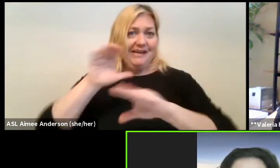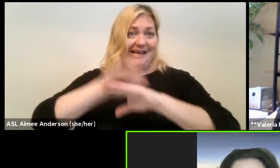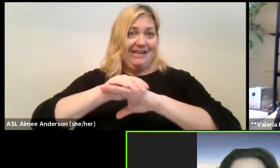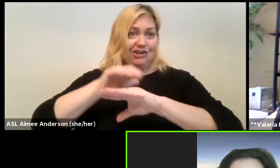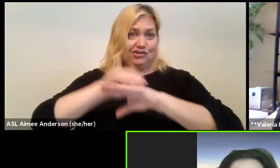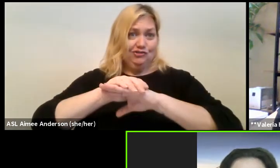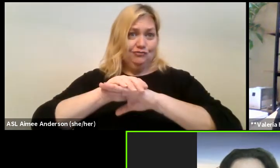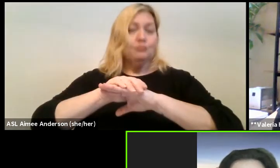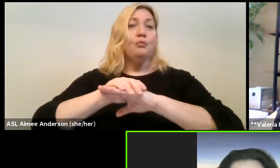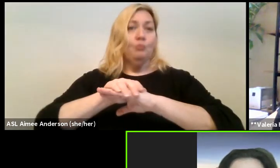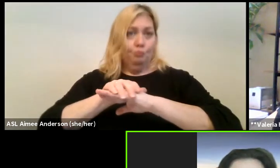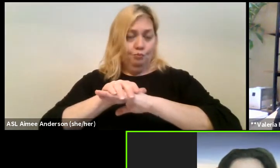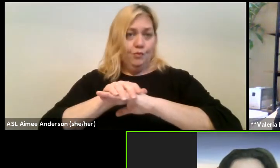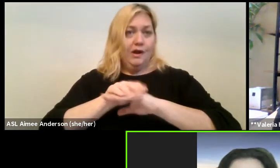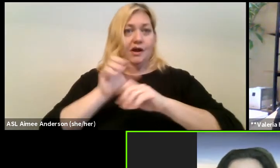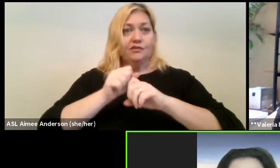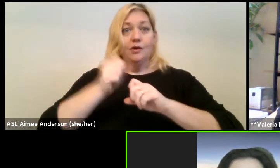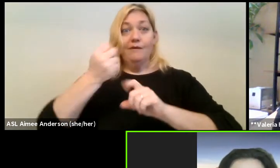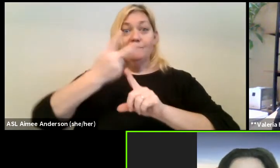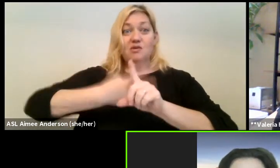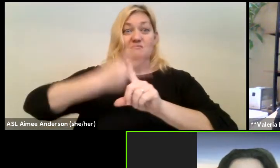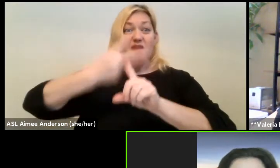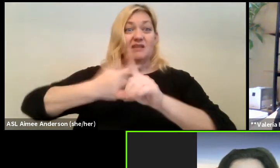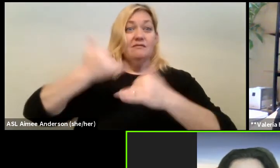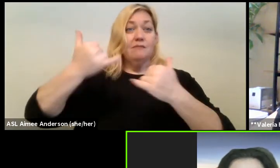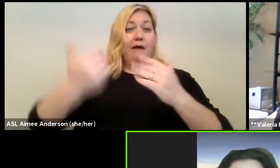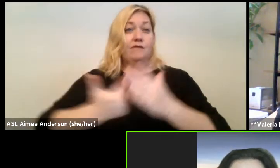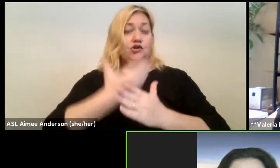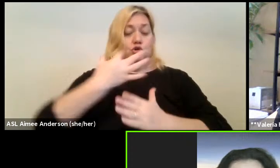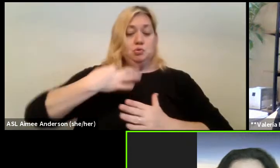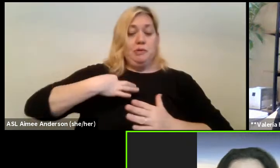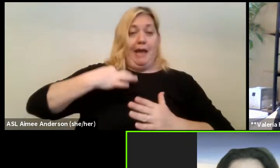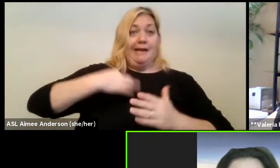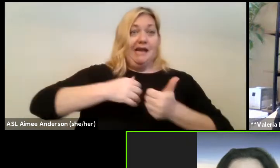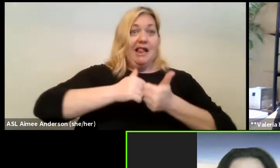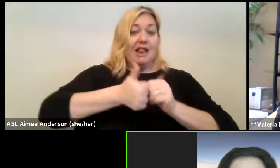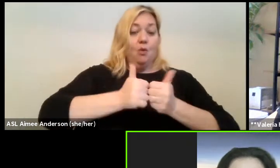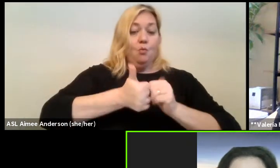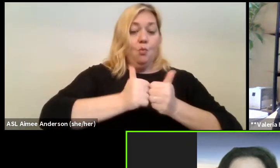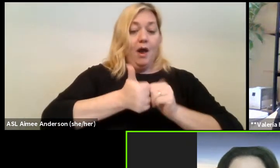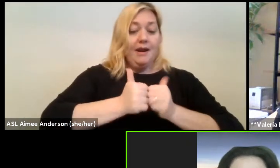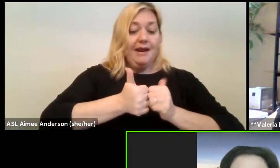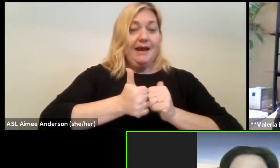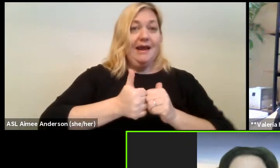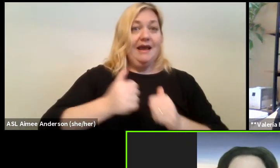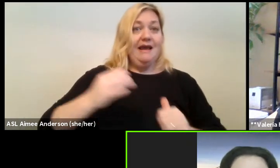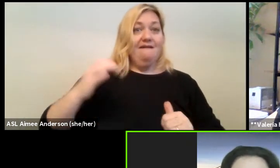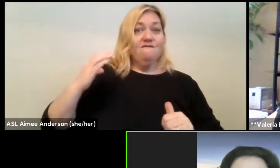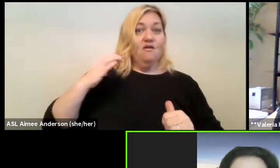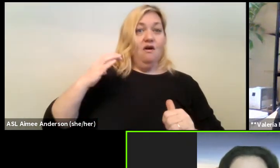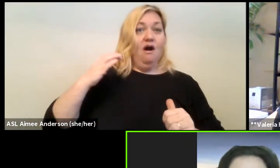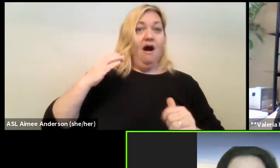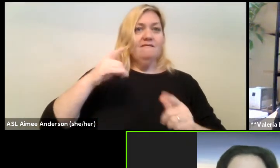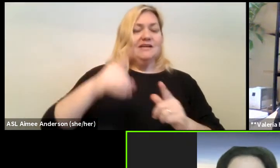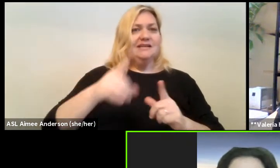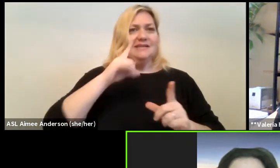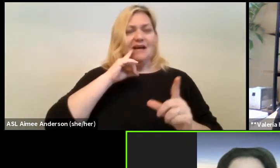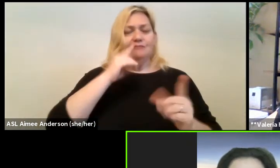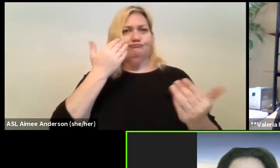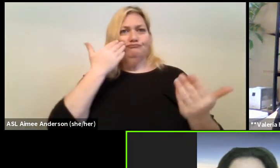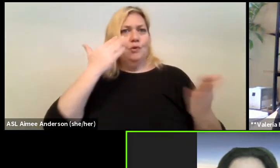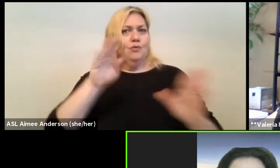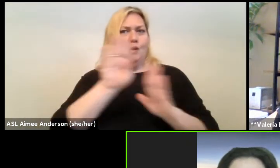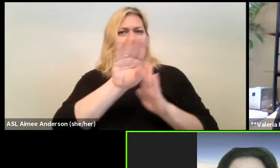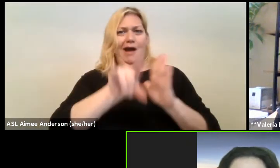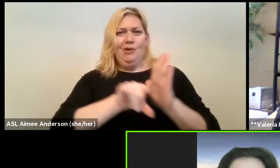English, so that a couple months from now, if there's a new candidate running for office who isn't attuned to the ways of the